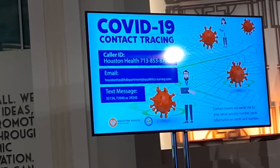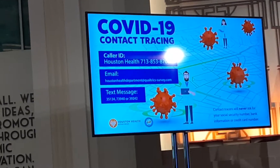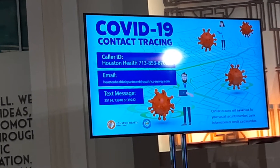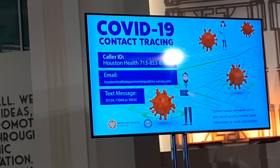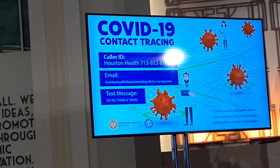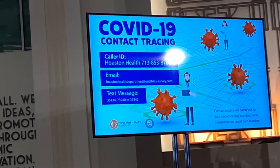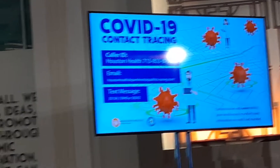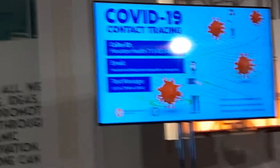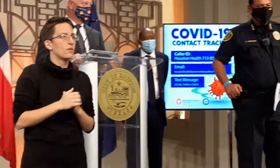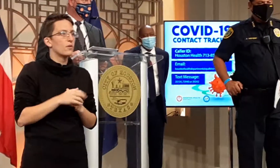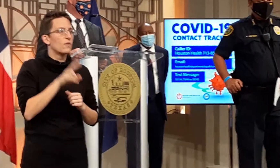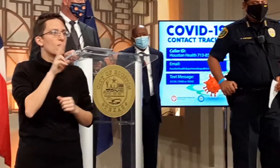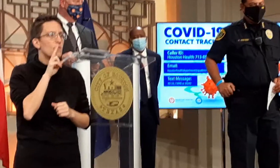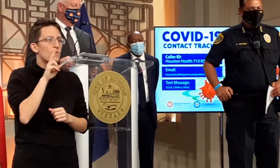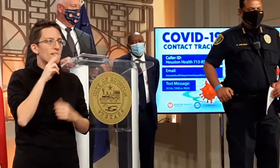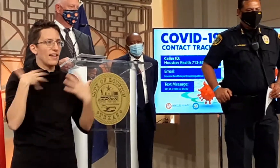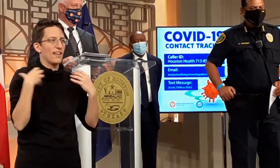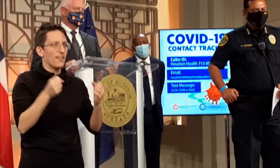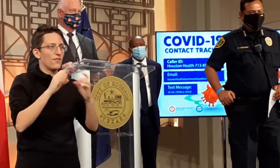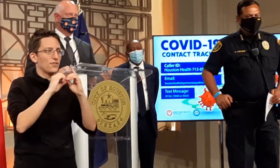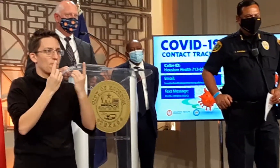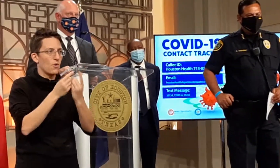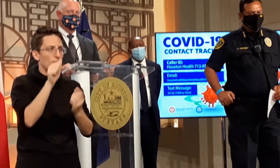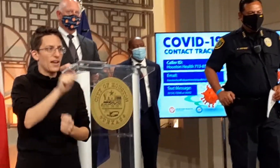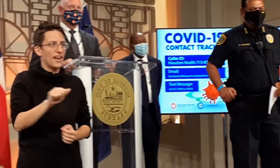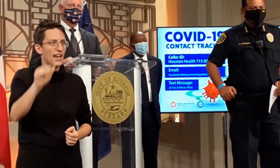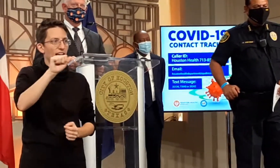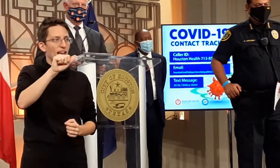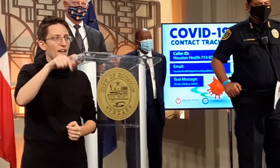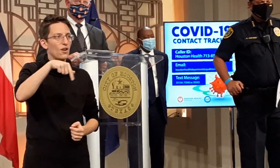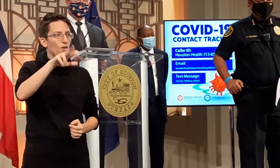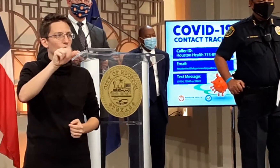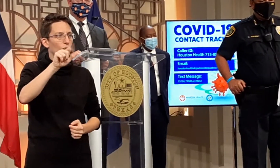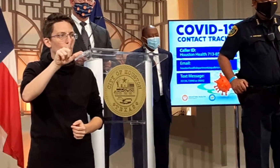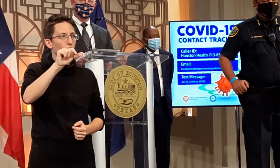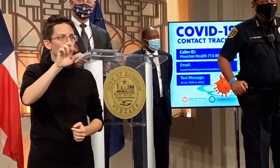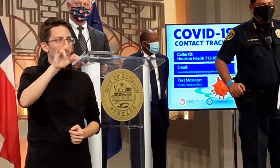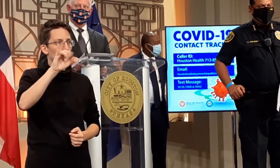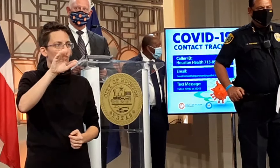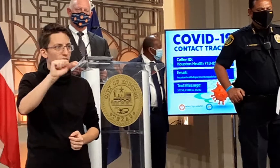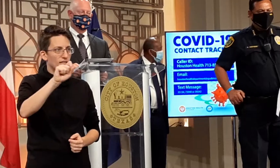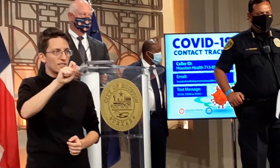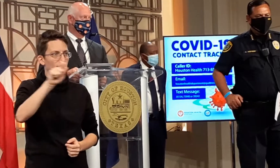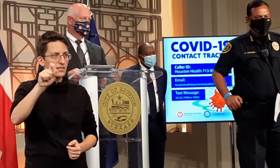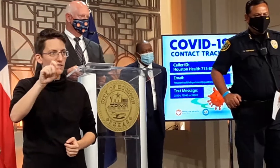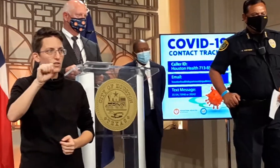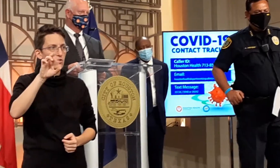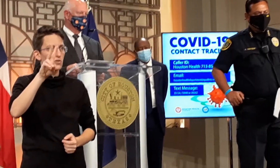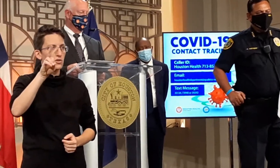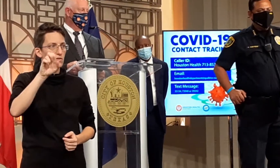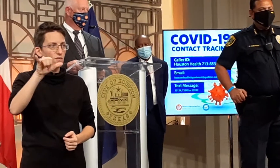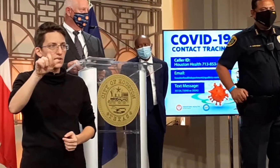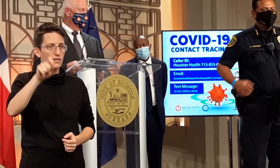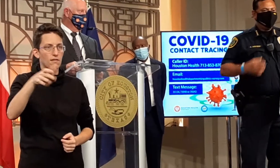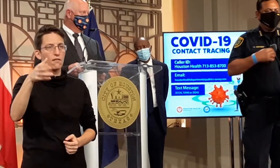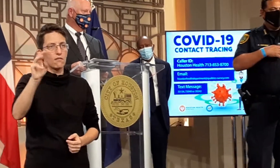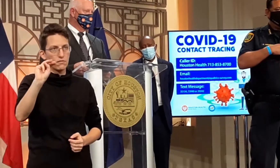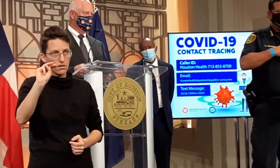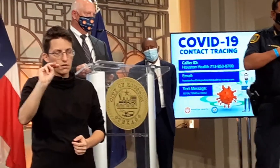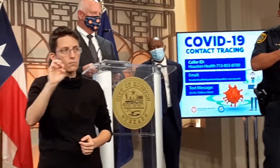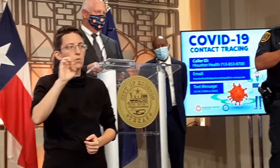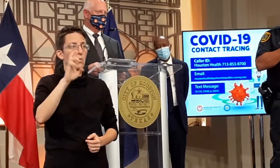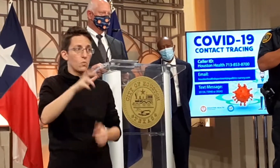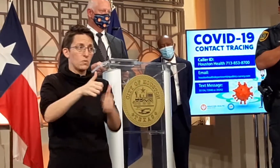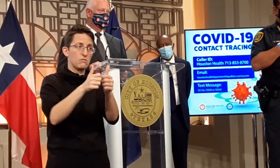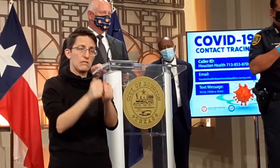you signed up, if you gave us your email, that's going to be our way of reaching out to you because that's how you indicated you wanted to be reached out to. Or perhaps you'll get